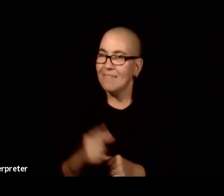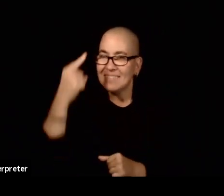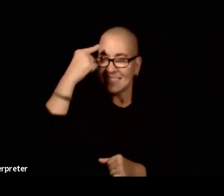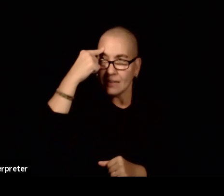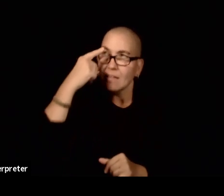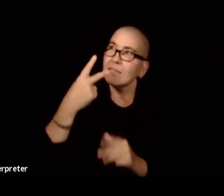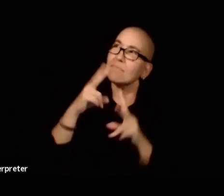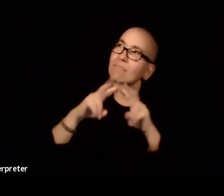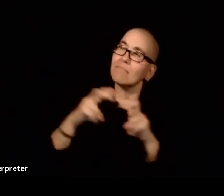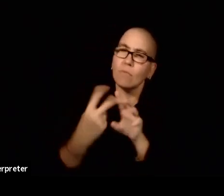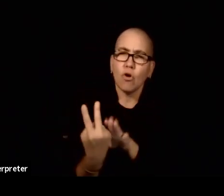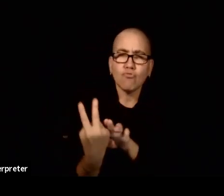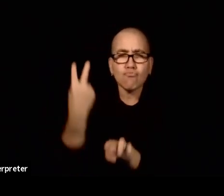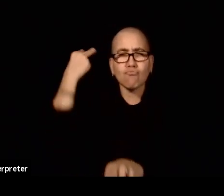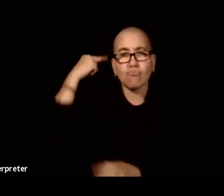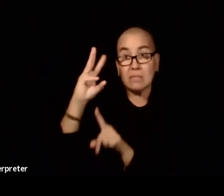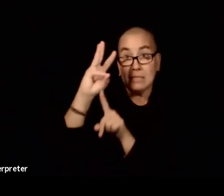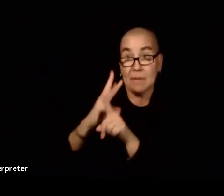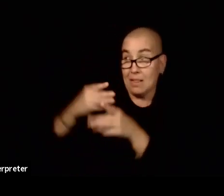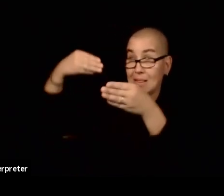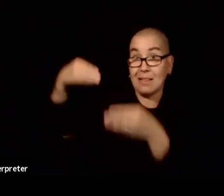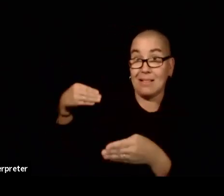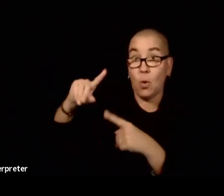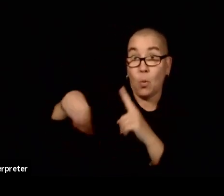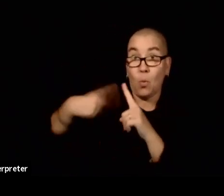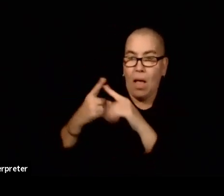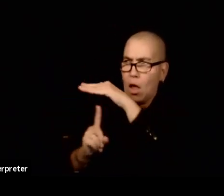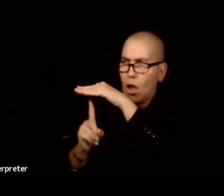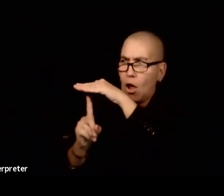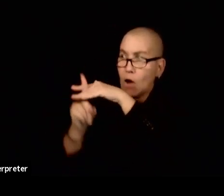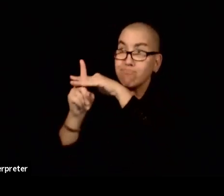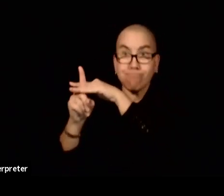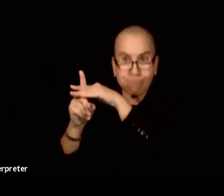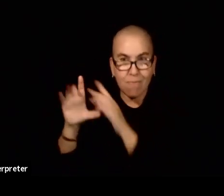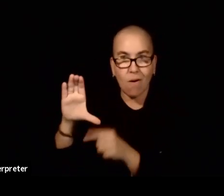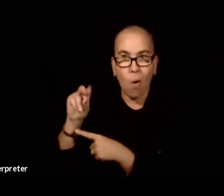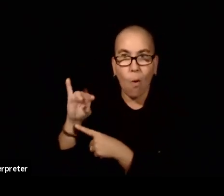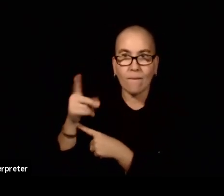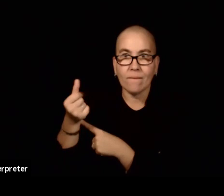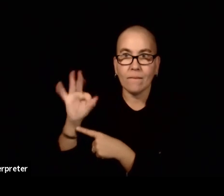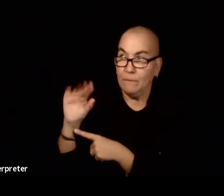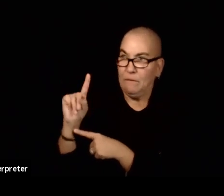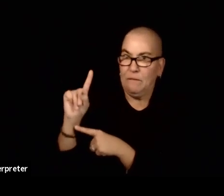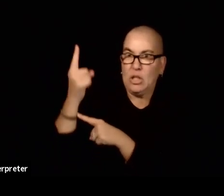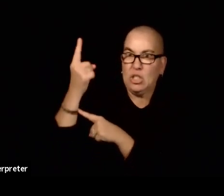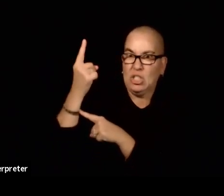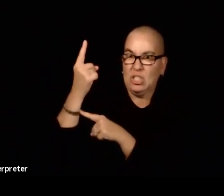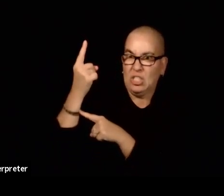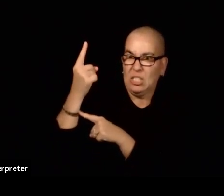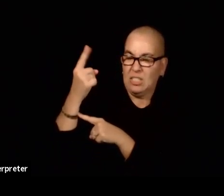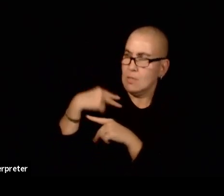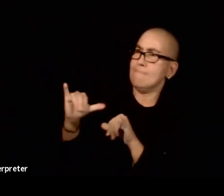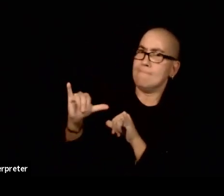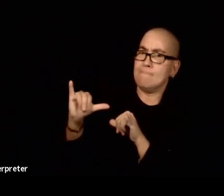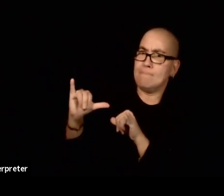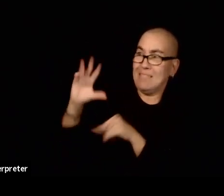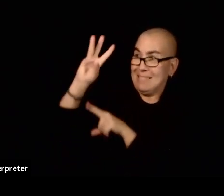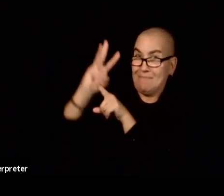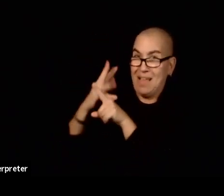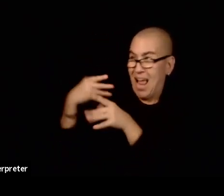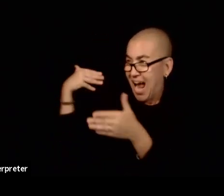those 6 months, we have created diagnostic testing. We have created new